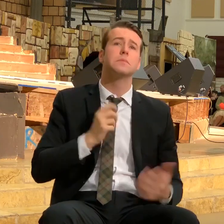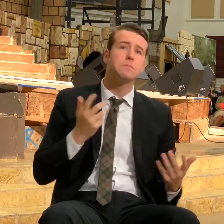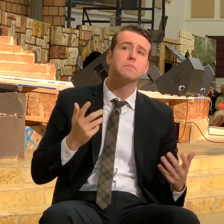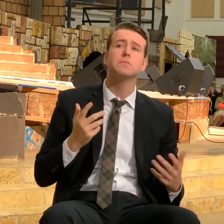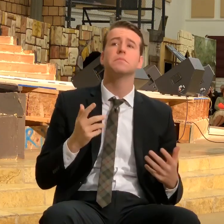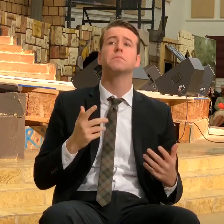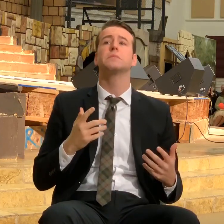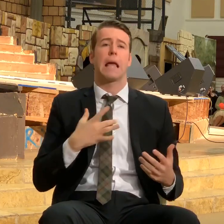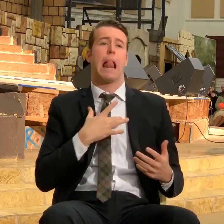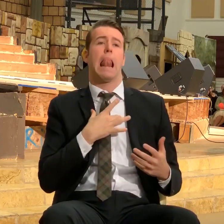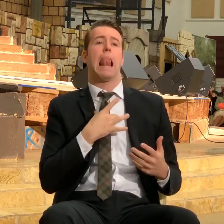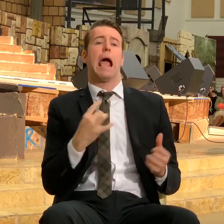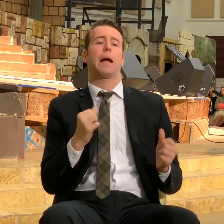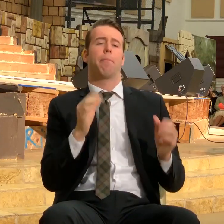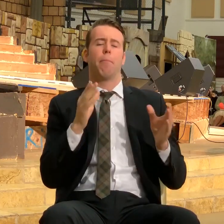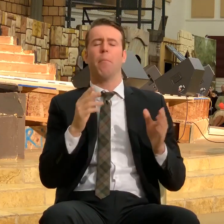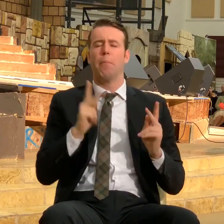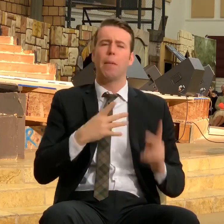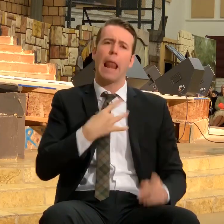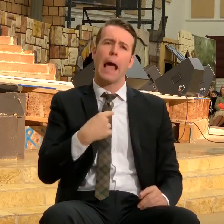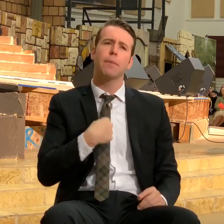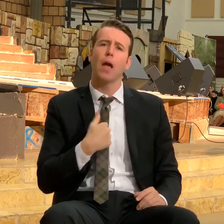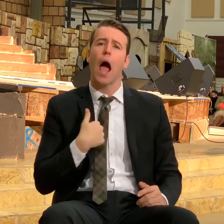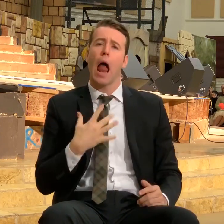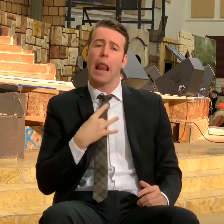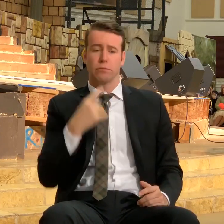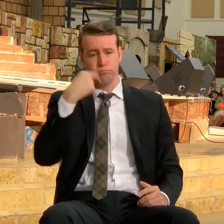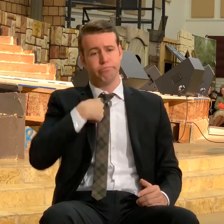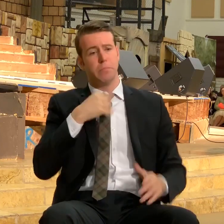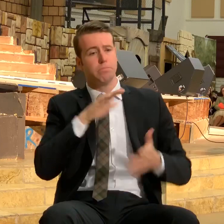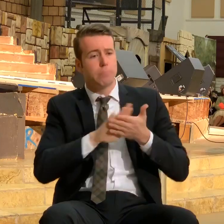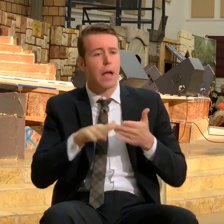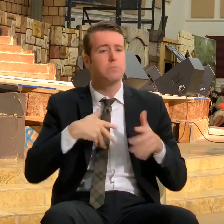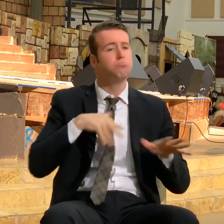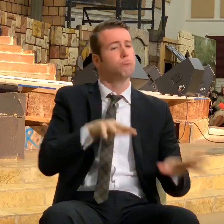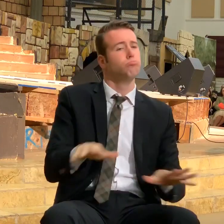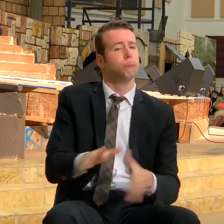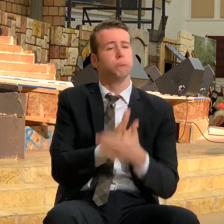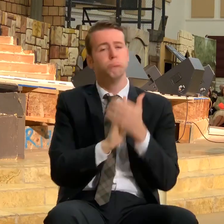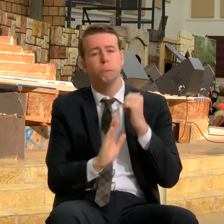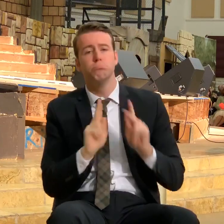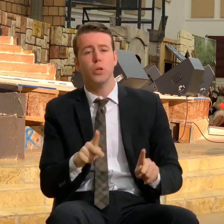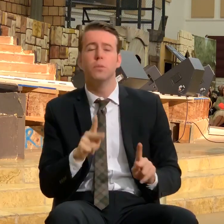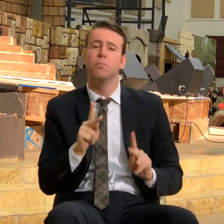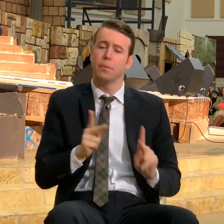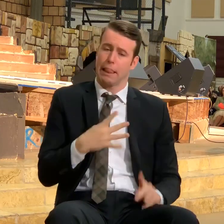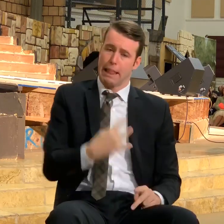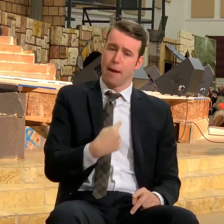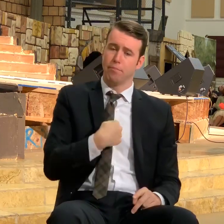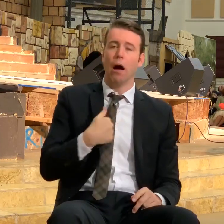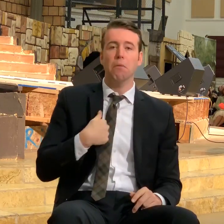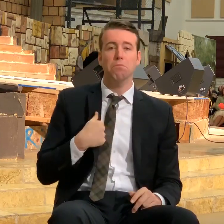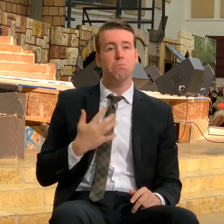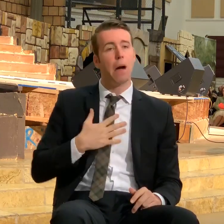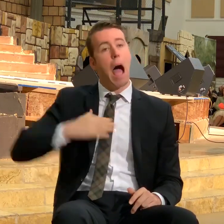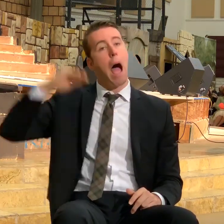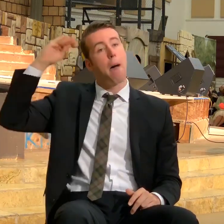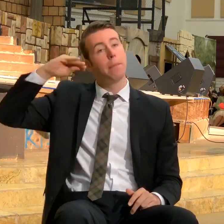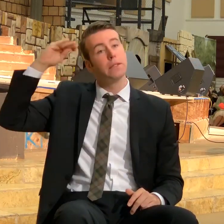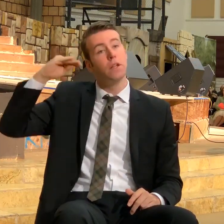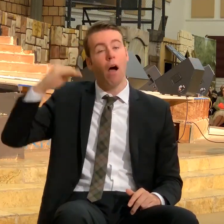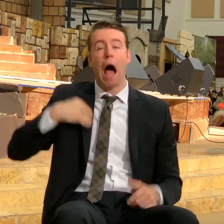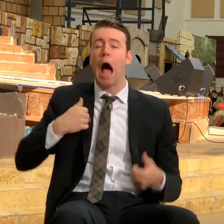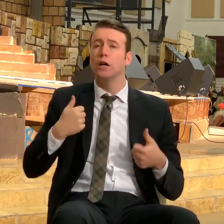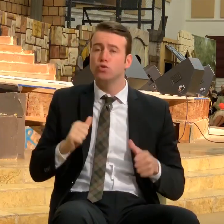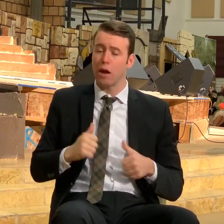pretty likable guy. I like to think of that people like me. And I've done my best